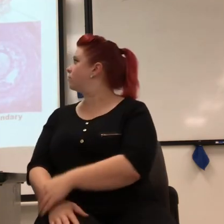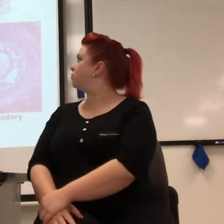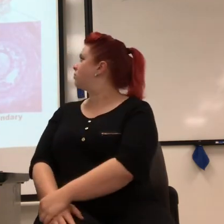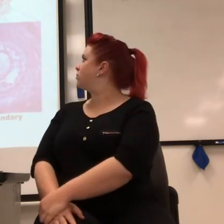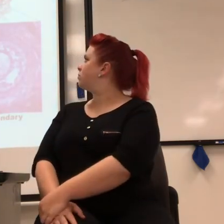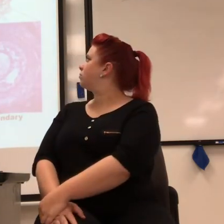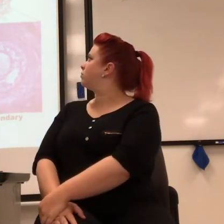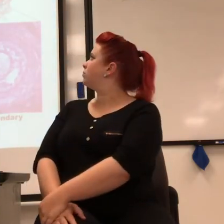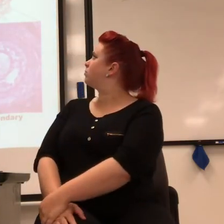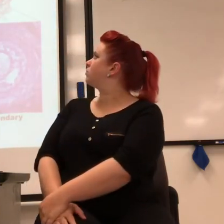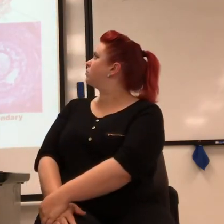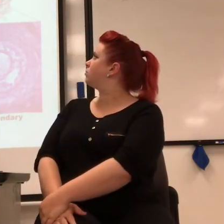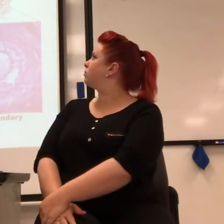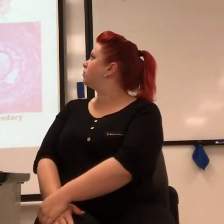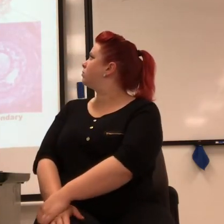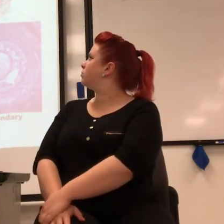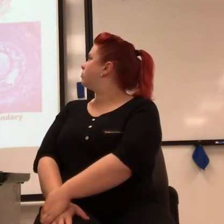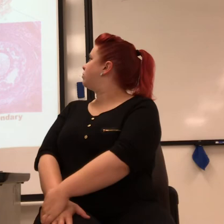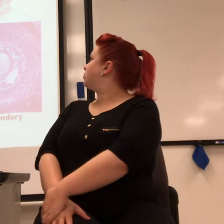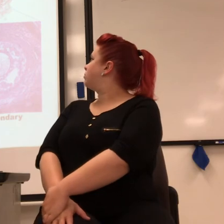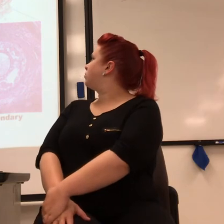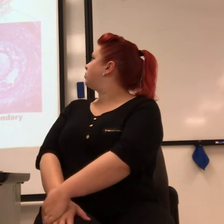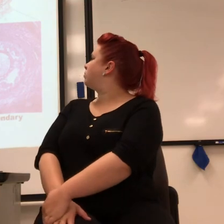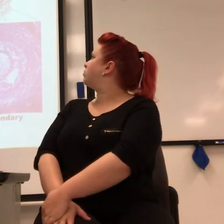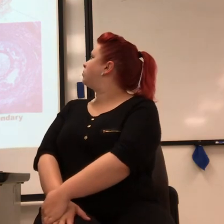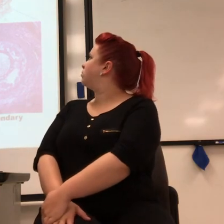There's a later secondary.